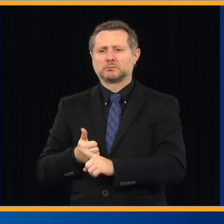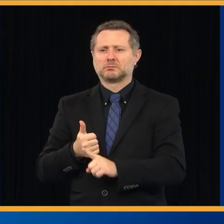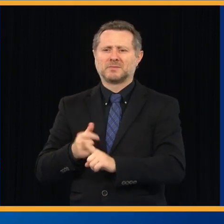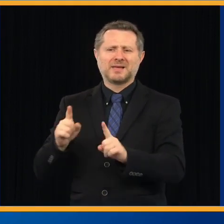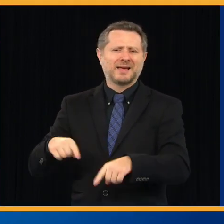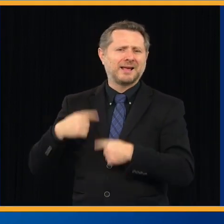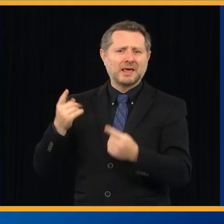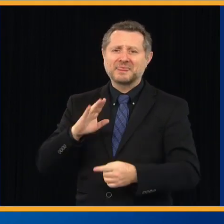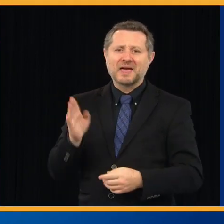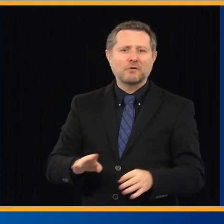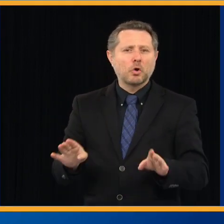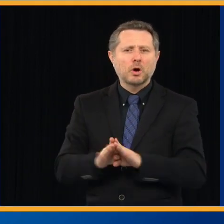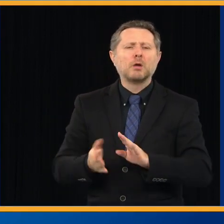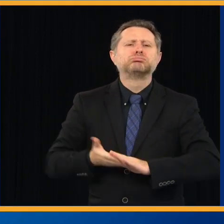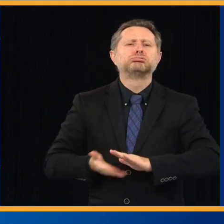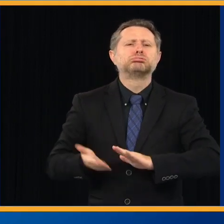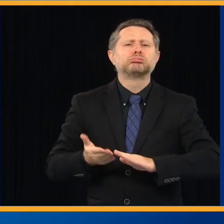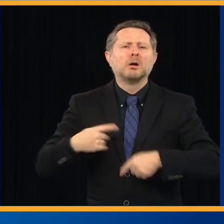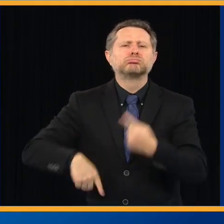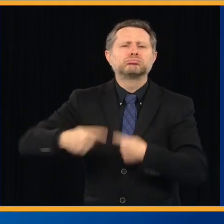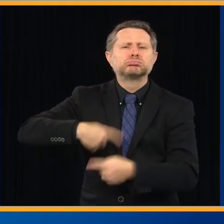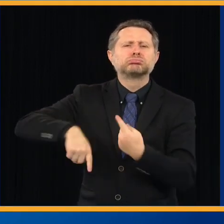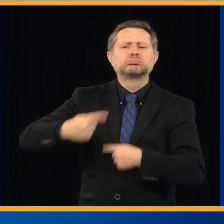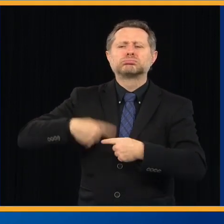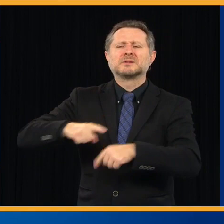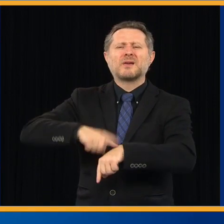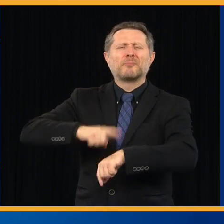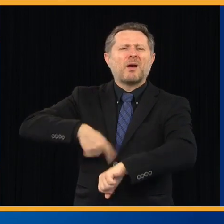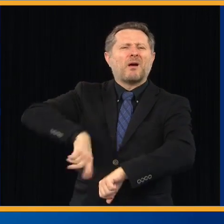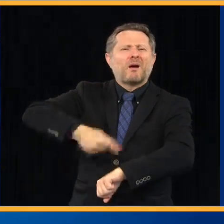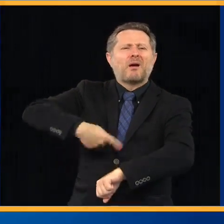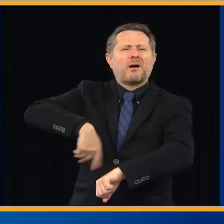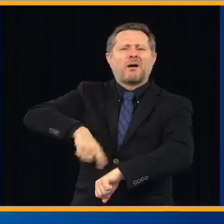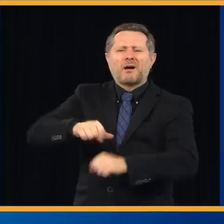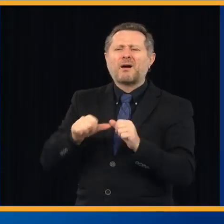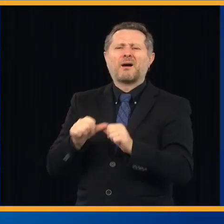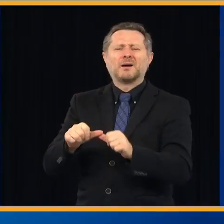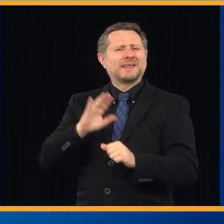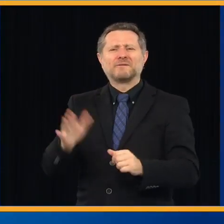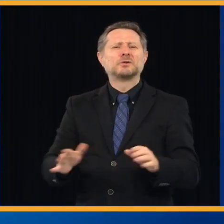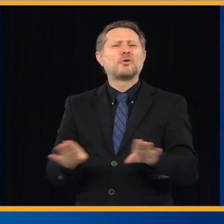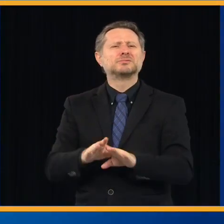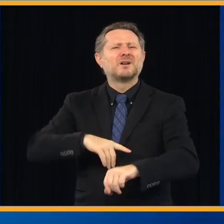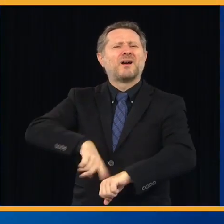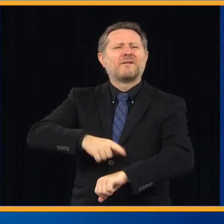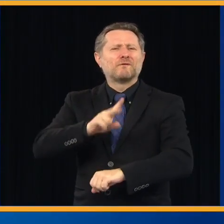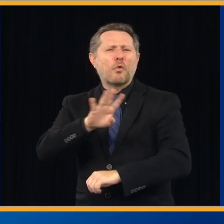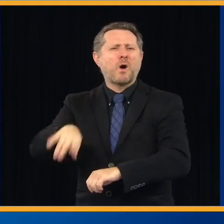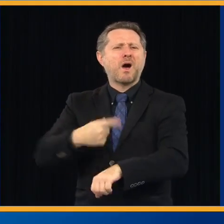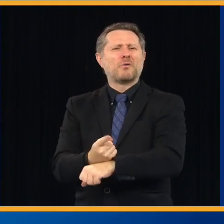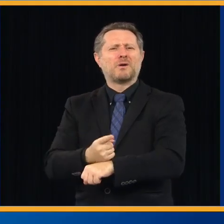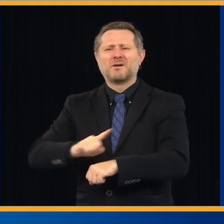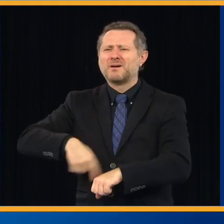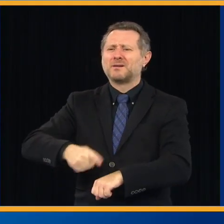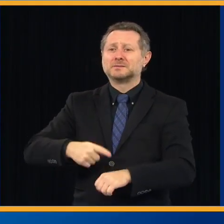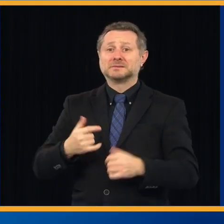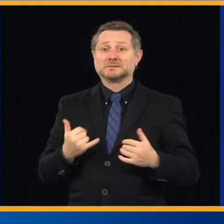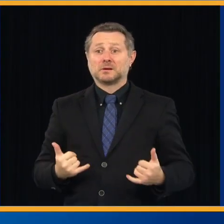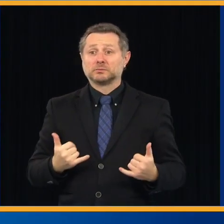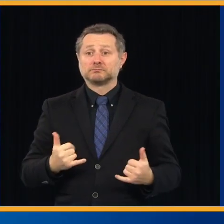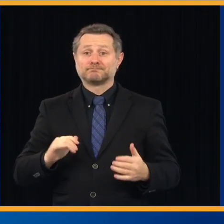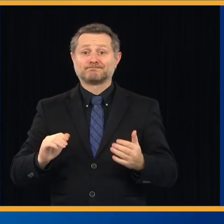operates 24 hours a day because we have a 24-hour city. We're taking the unprecedented